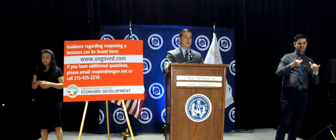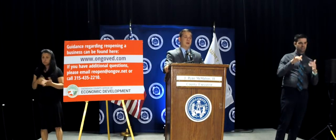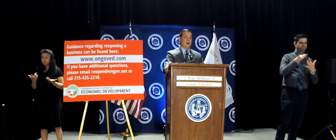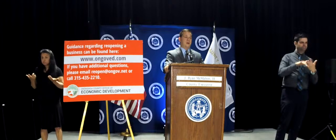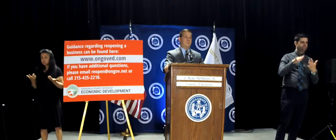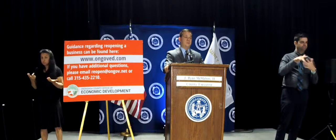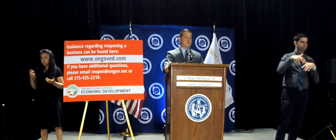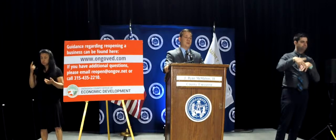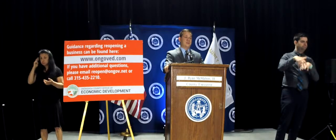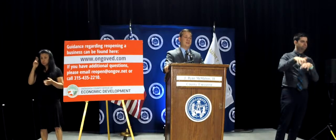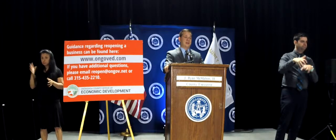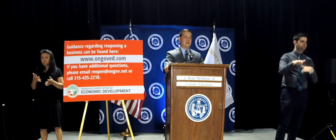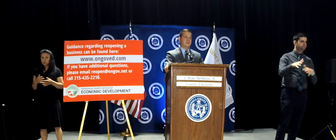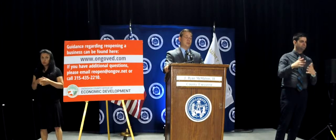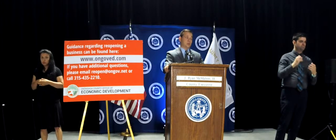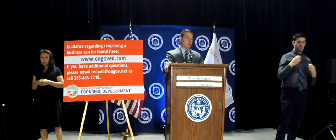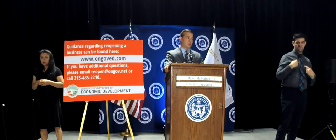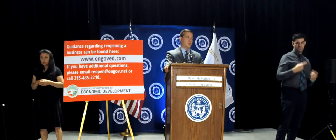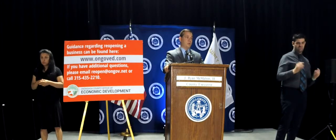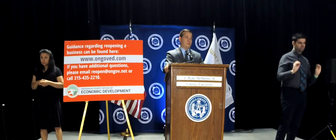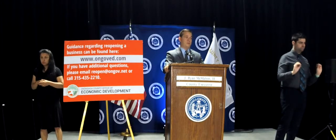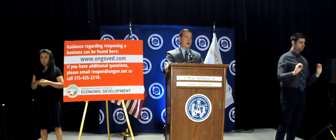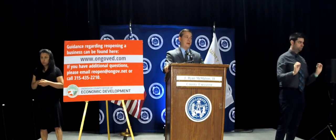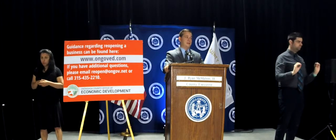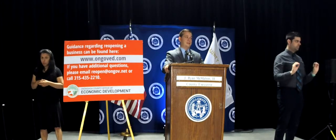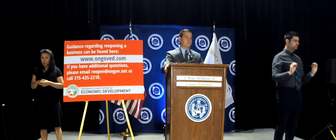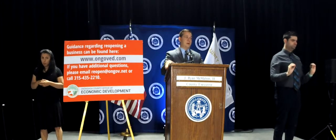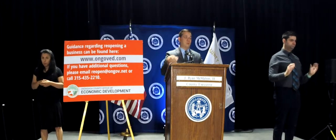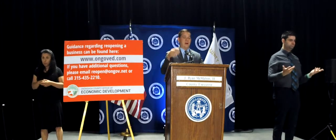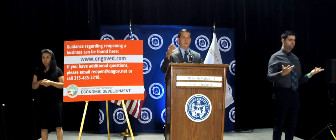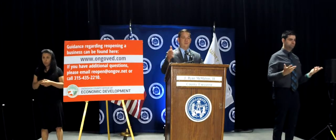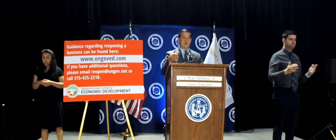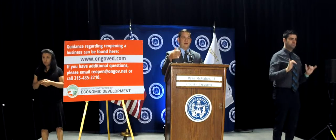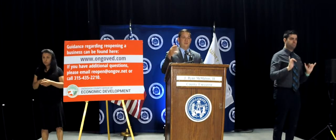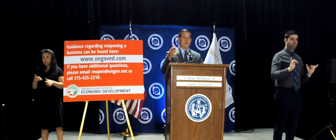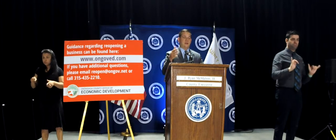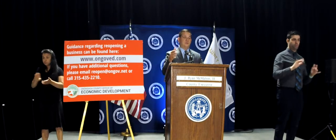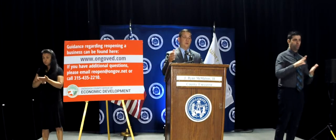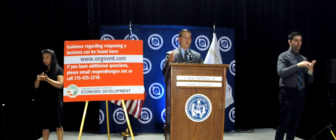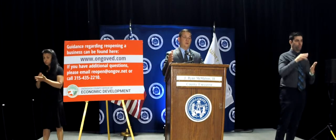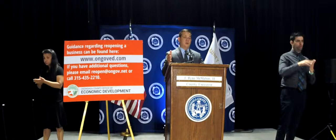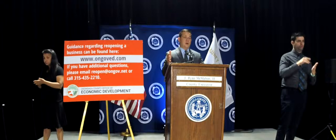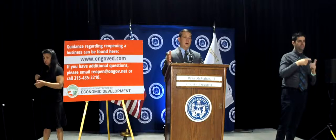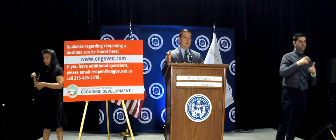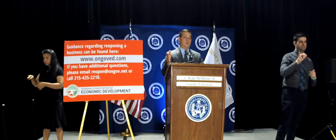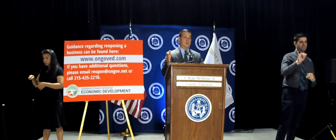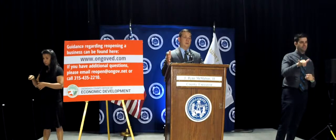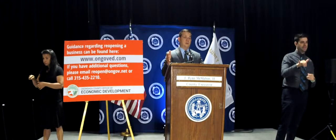anybody. So I think that you learn a little bit from that. And that's been why we've been advocating for